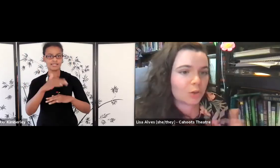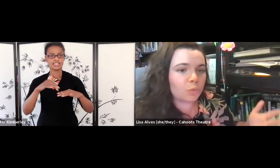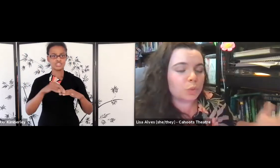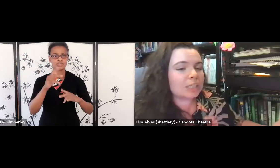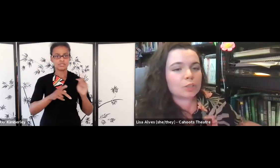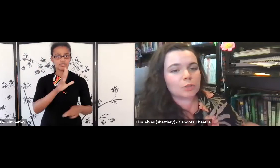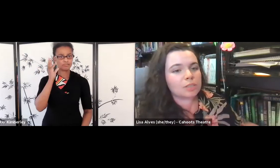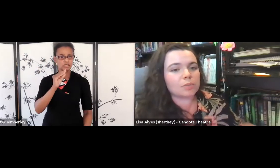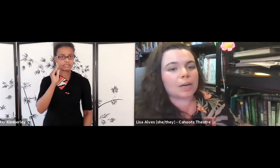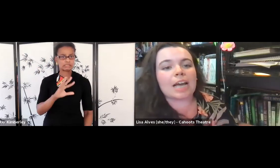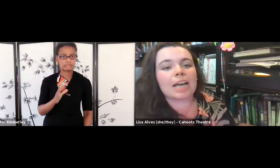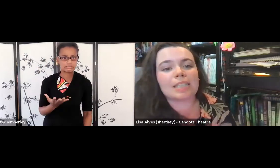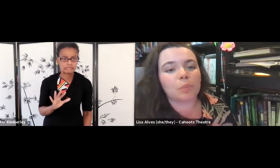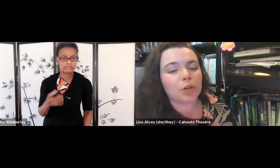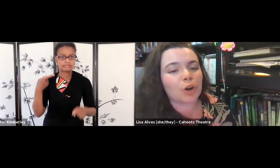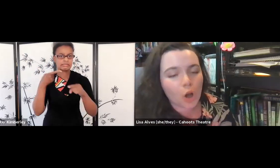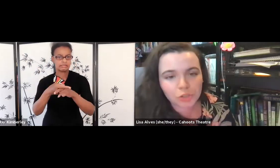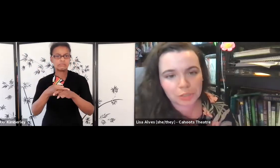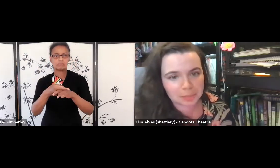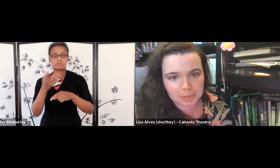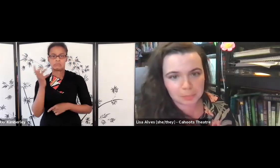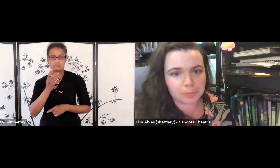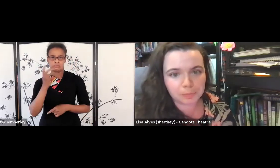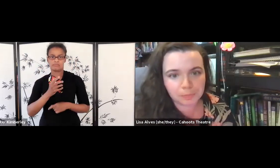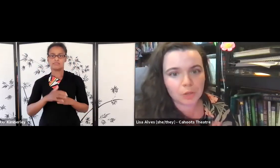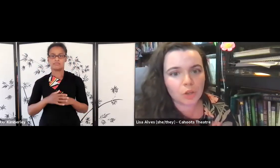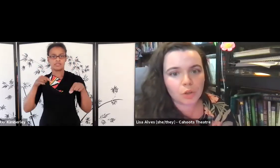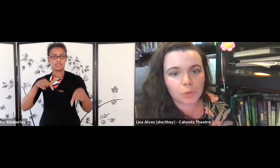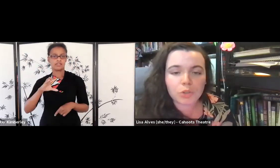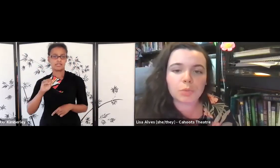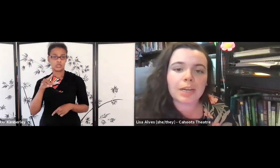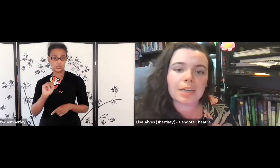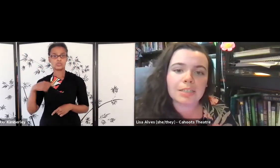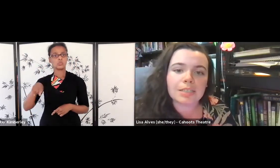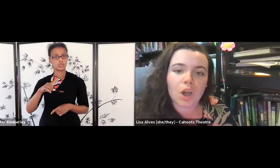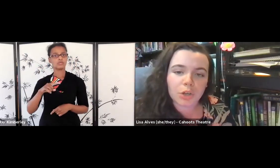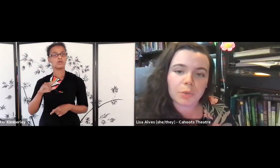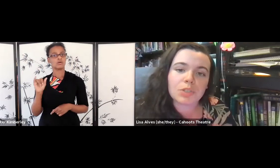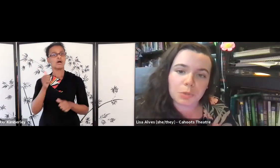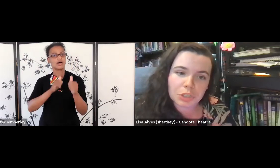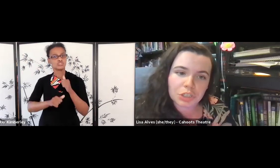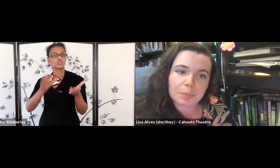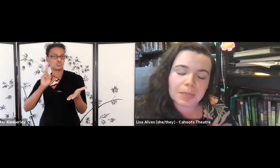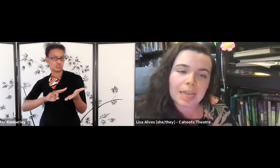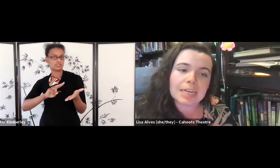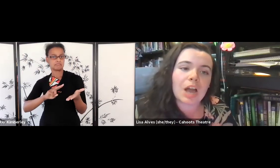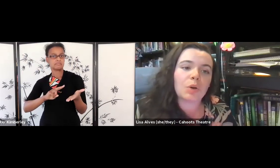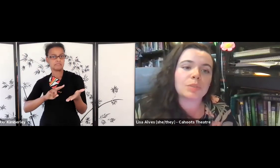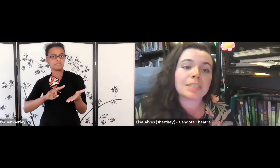We at Cahoots recognize that we are all treaty people. We also recognize the ongoing stewardship and how